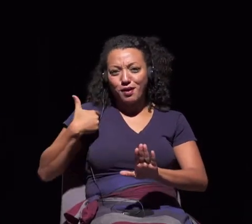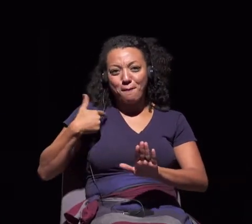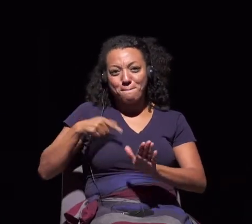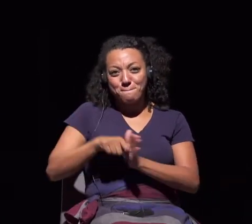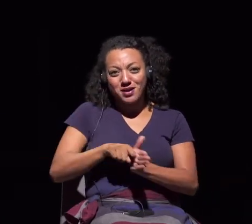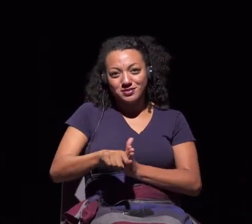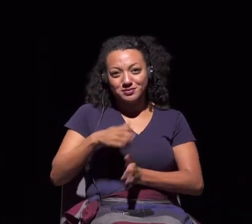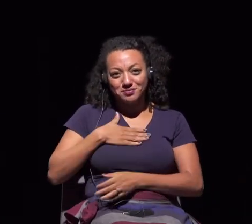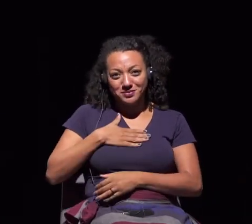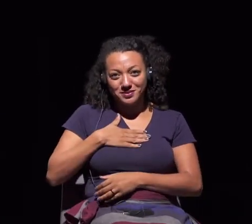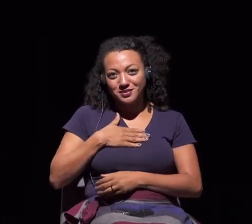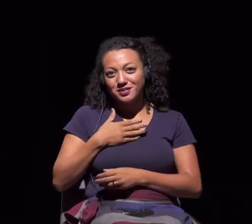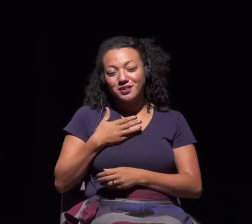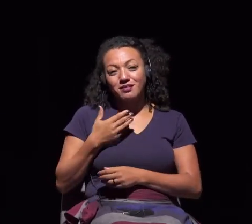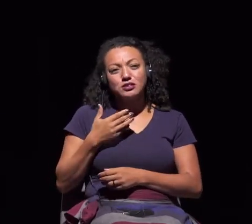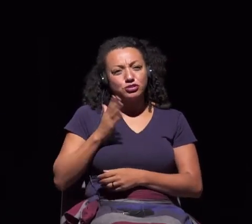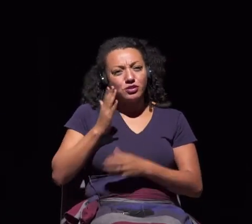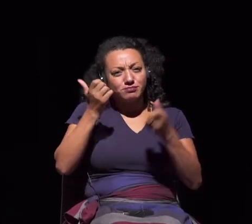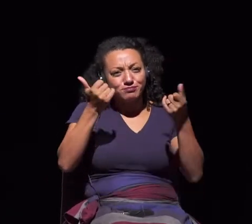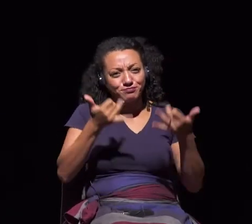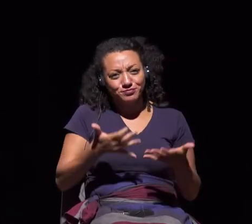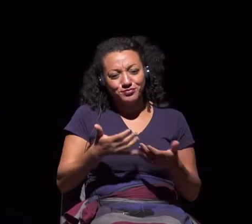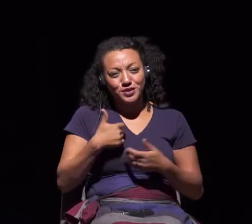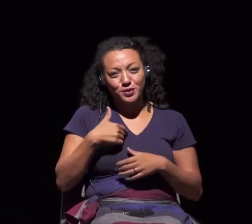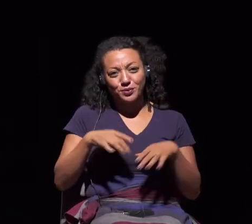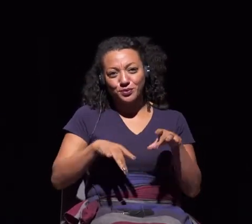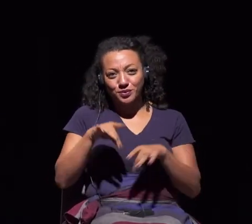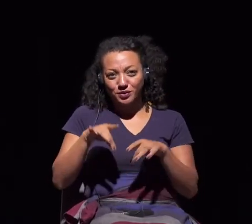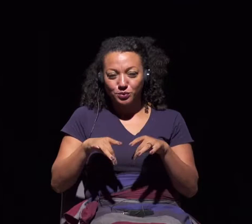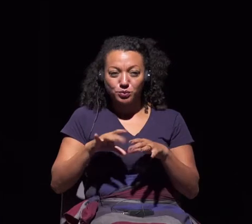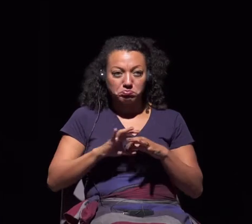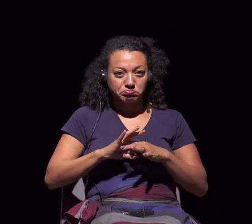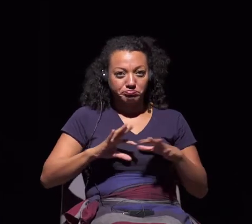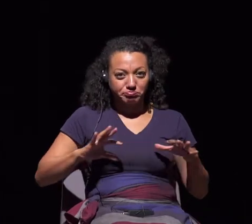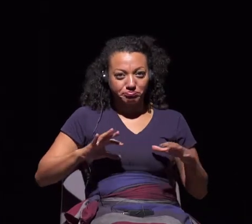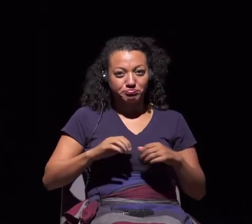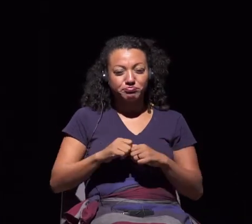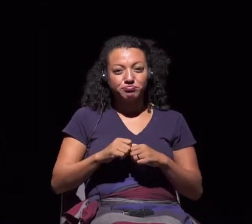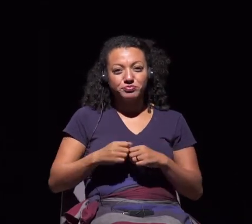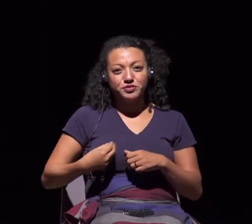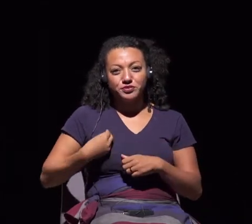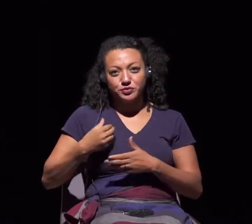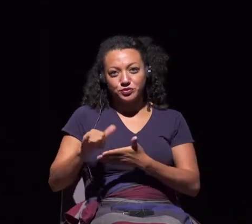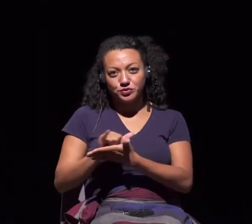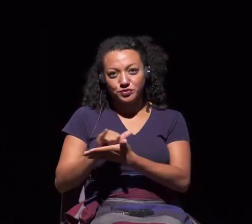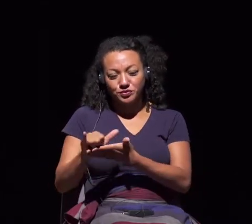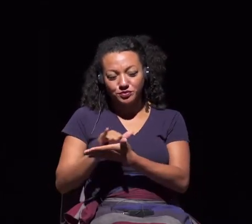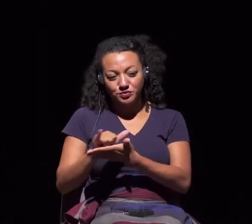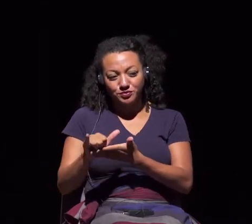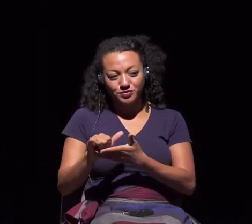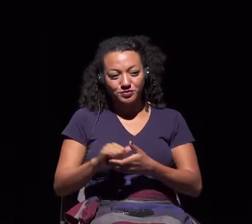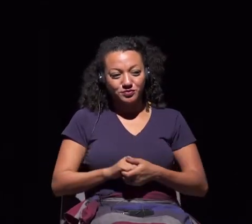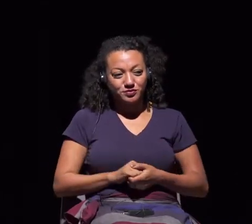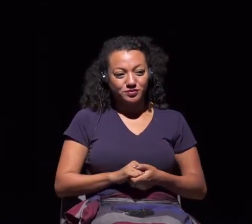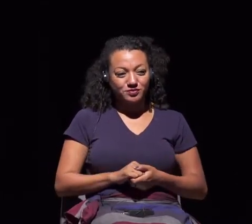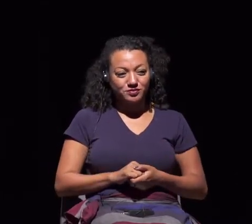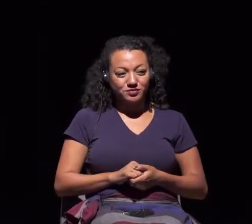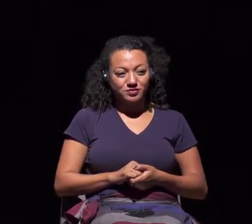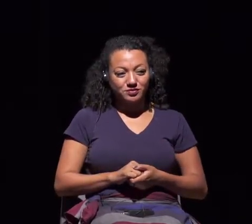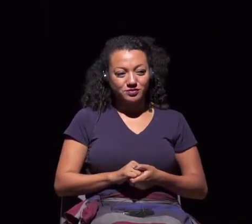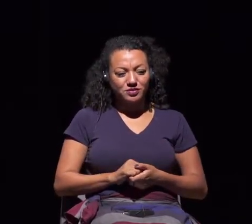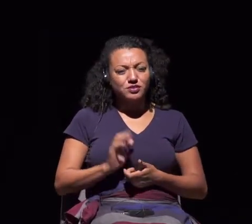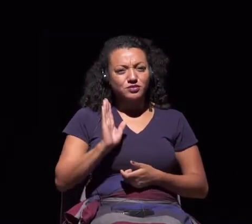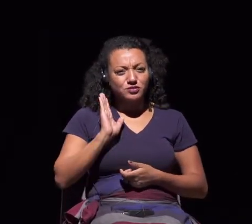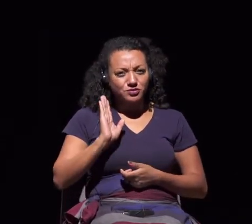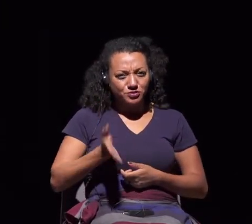am an independent curator based in New York City. And I've spent a great deal of time writing